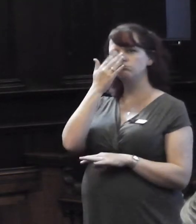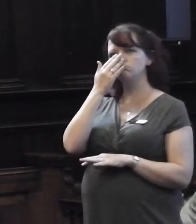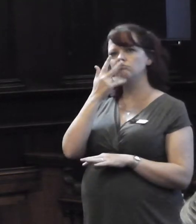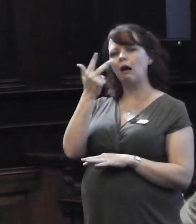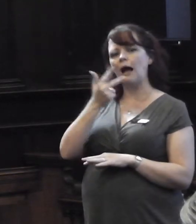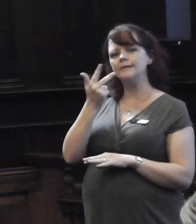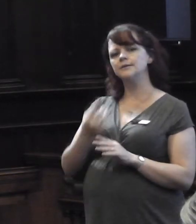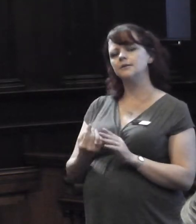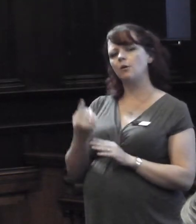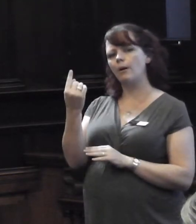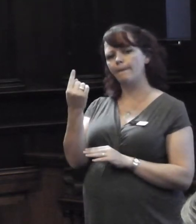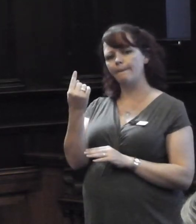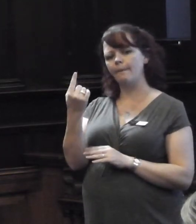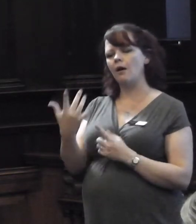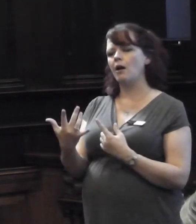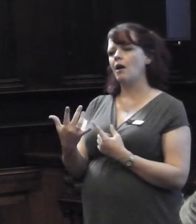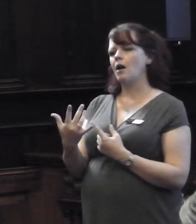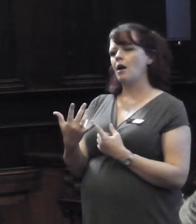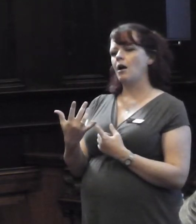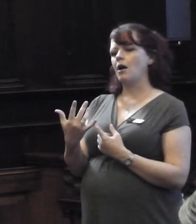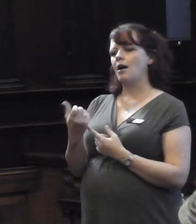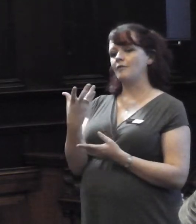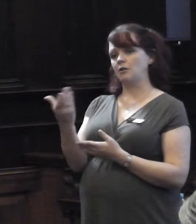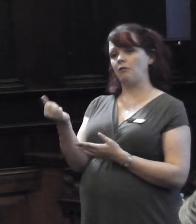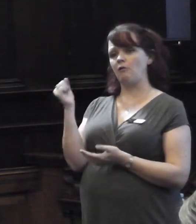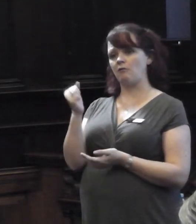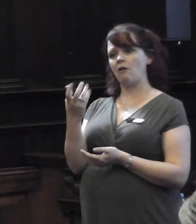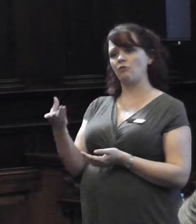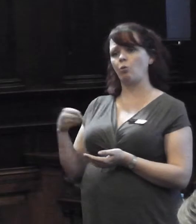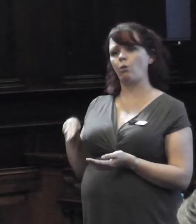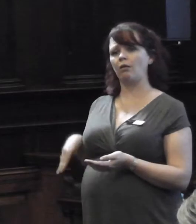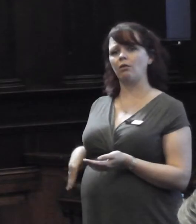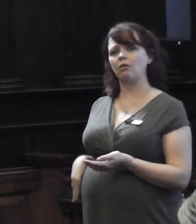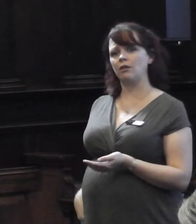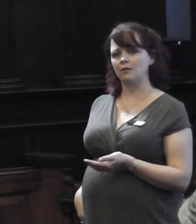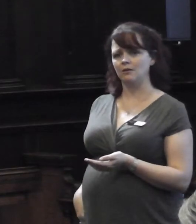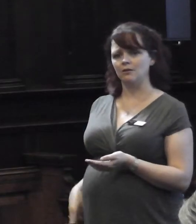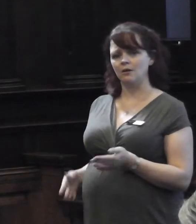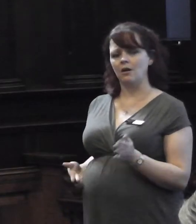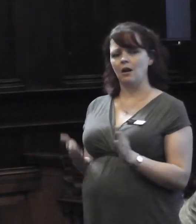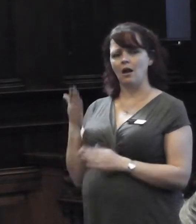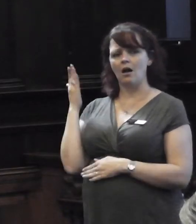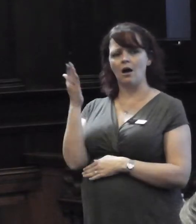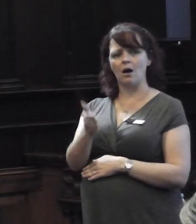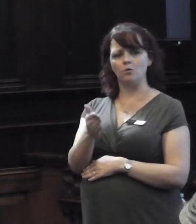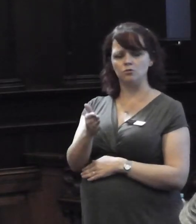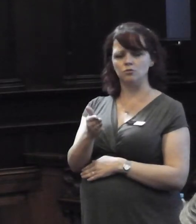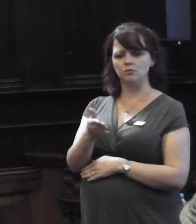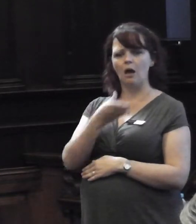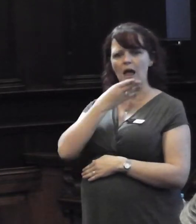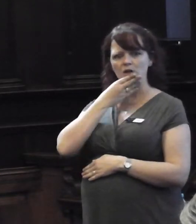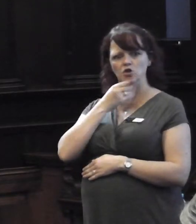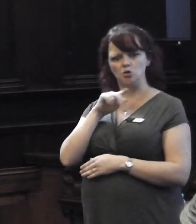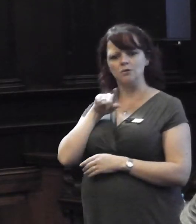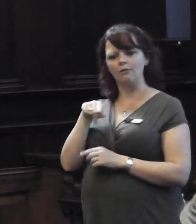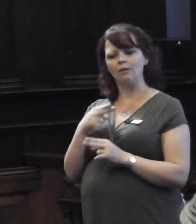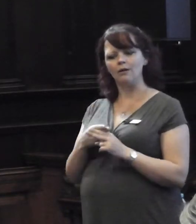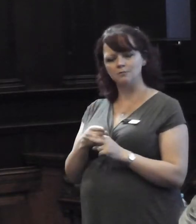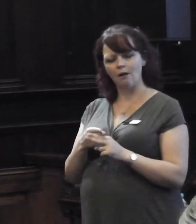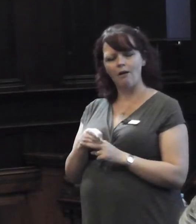over 18 has taken a knife with him and uses the